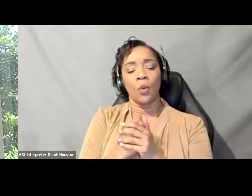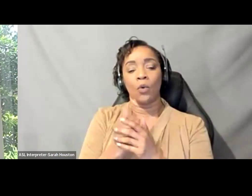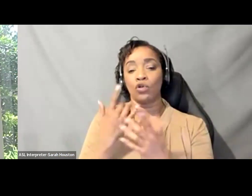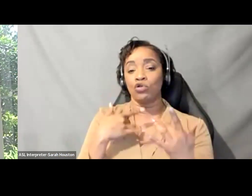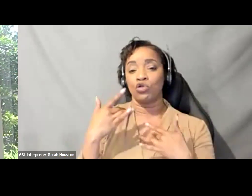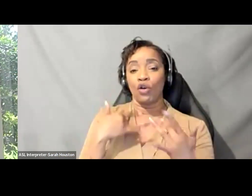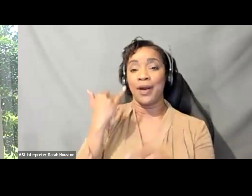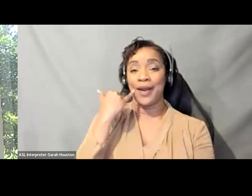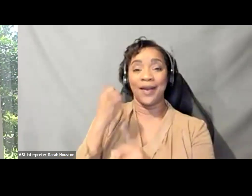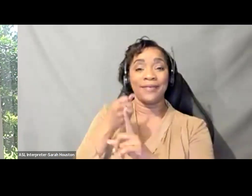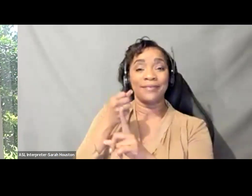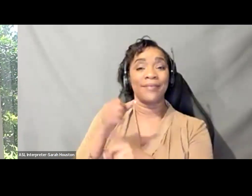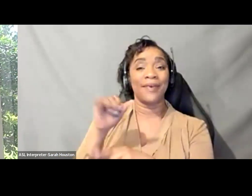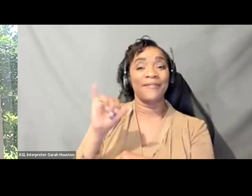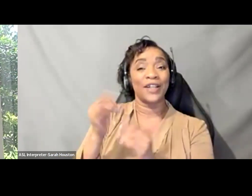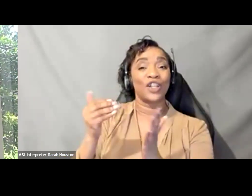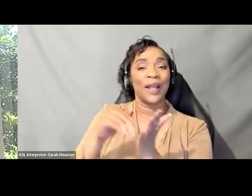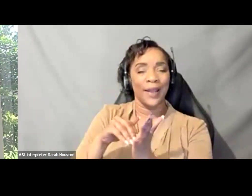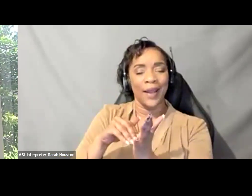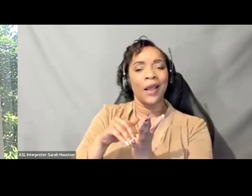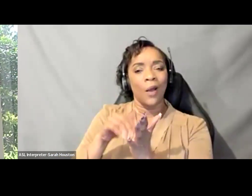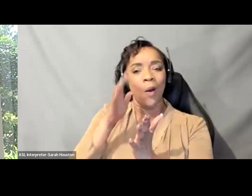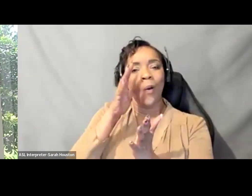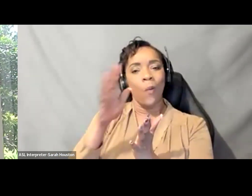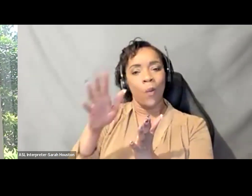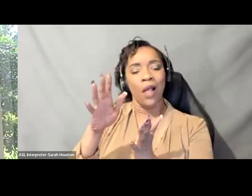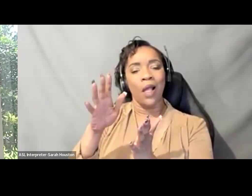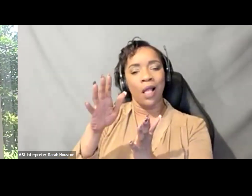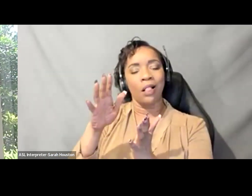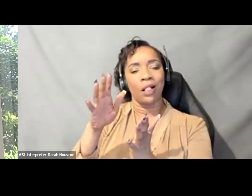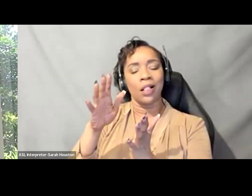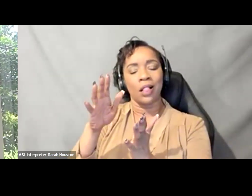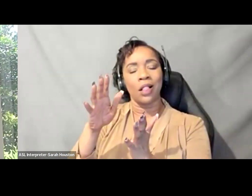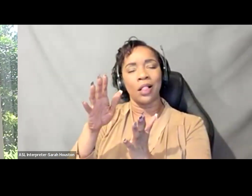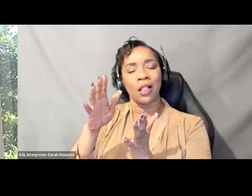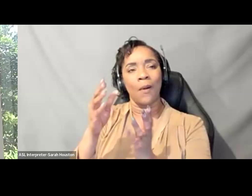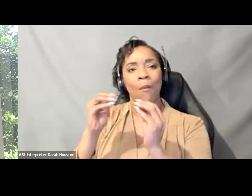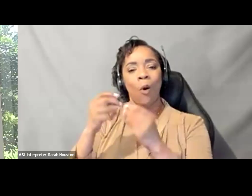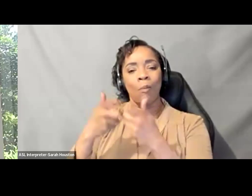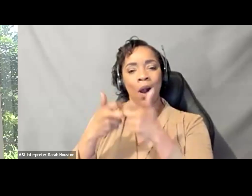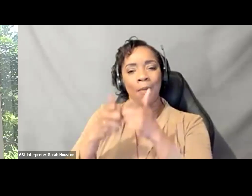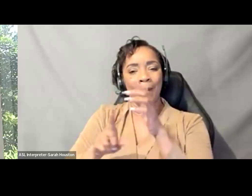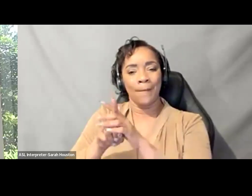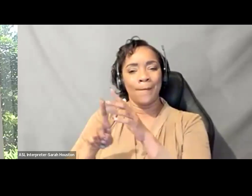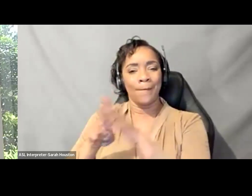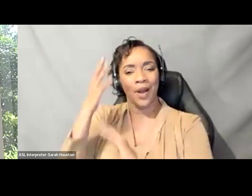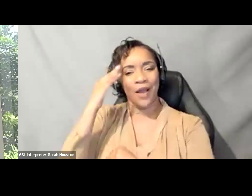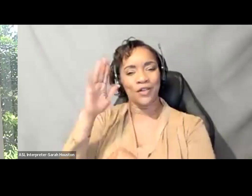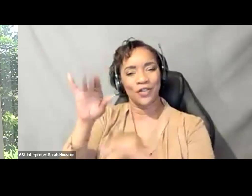may have poor outcomes because of their decreased respiratory function. This is also something that in patients even